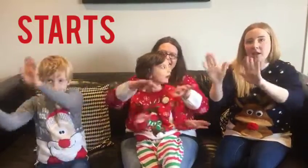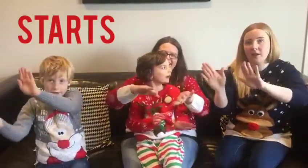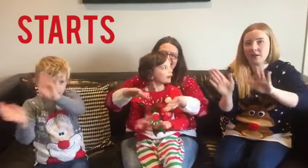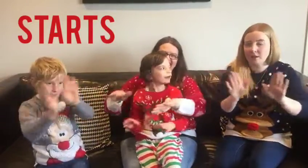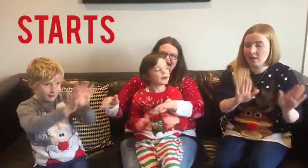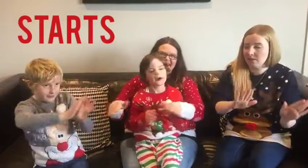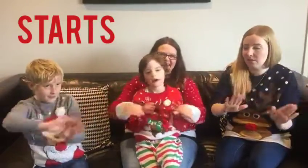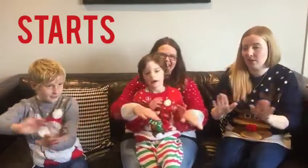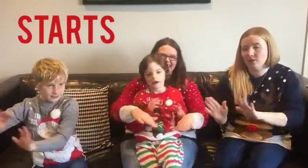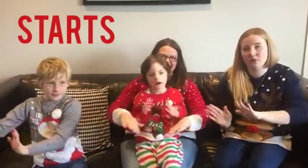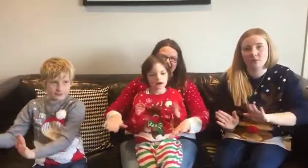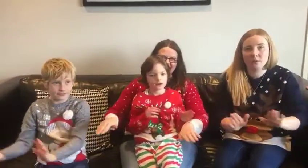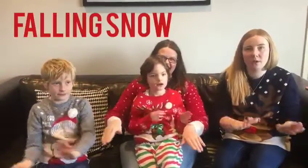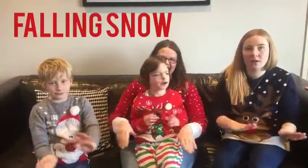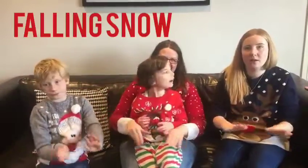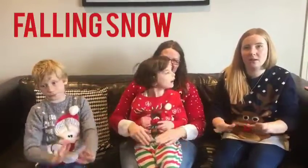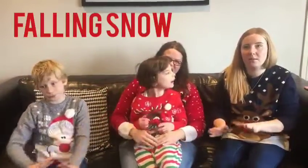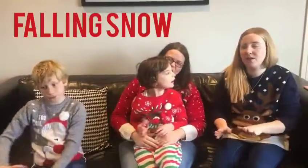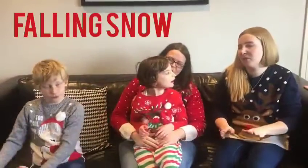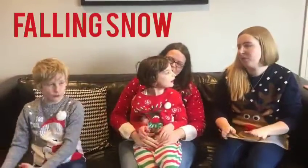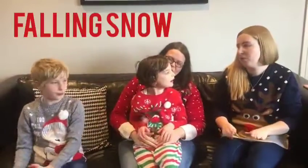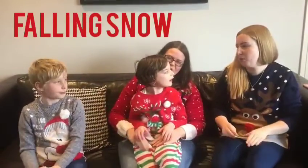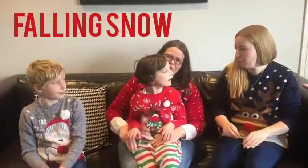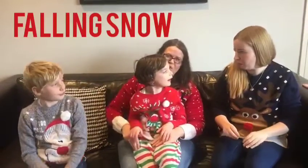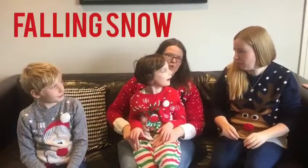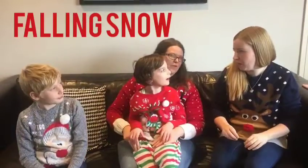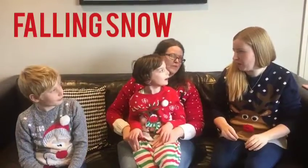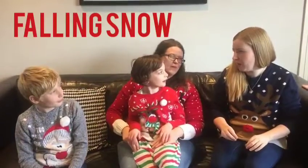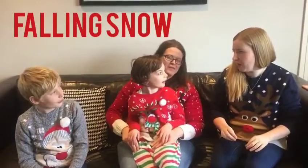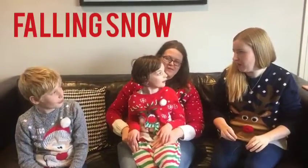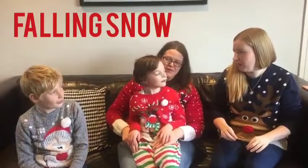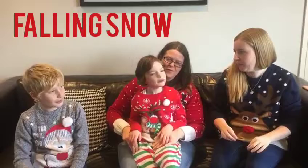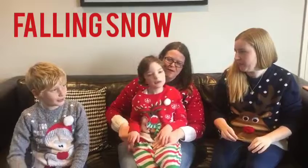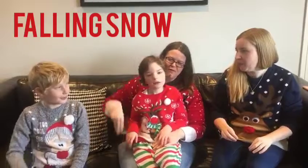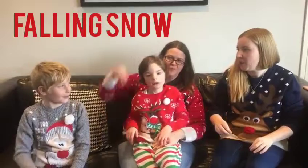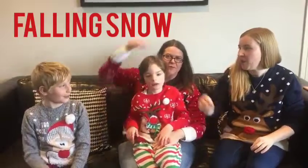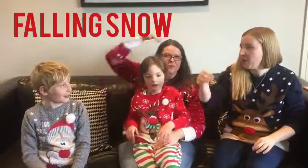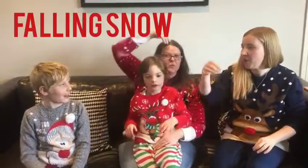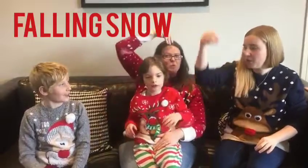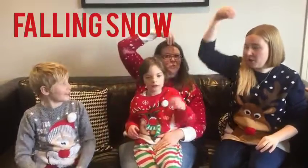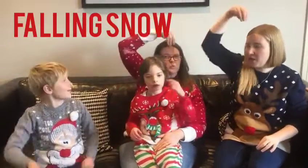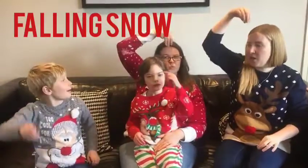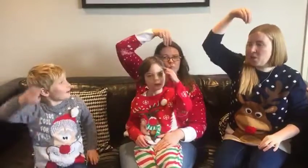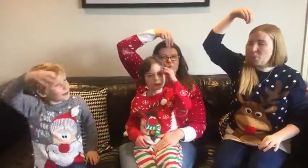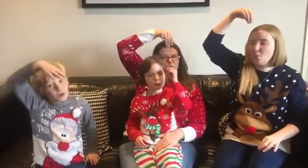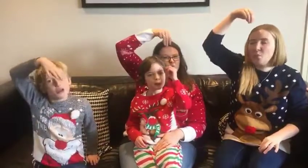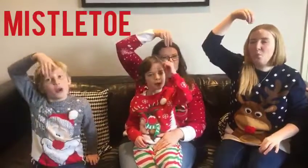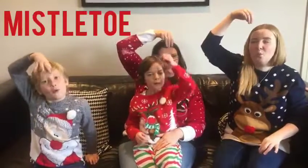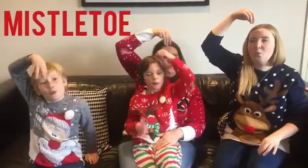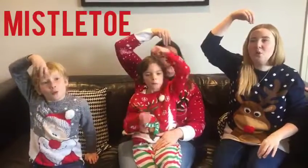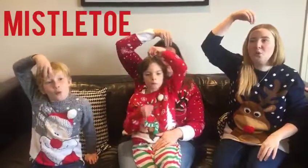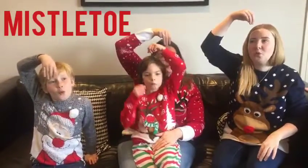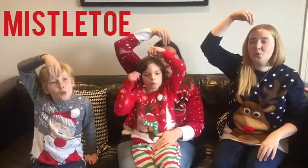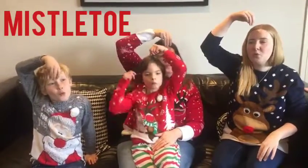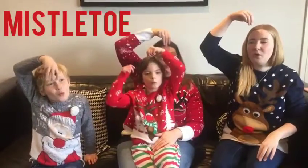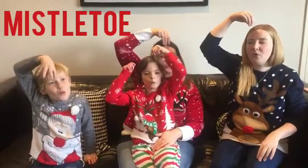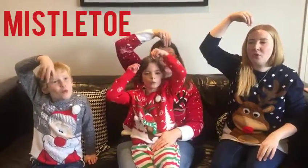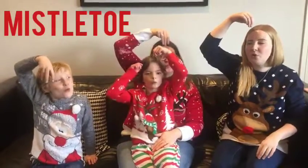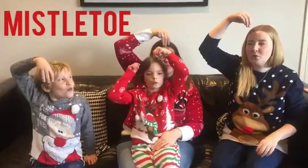falling. Lovely job, guys. Mistletoe, you want to show this one, Hannah? This is my favourite one. This is my favourite one. Mistletoe, and what have you got to do